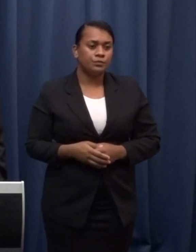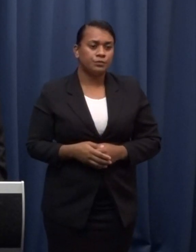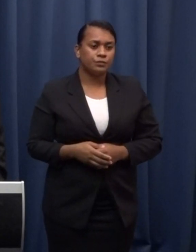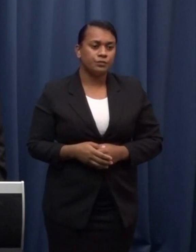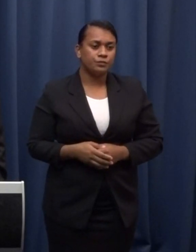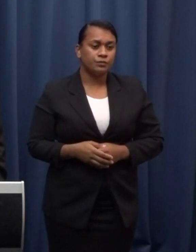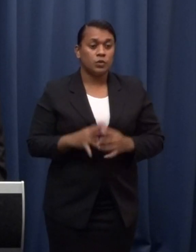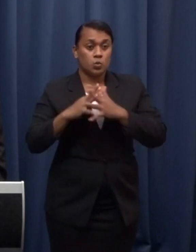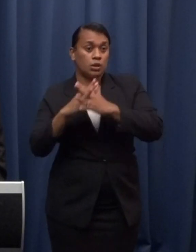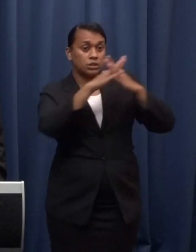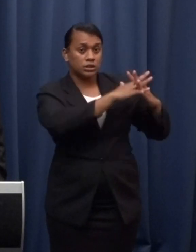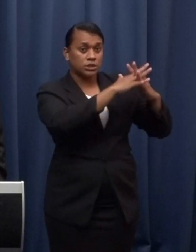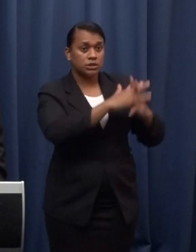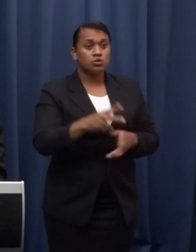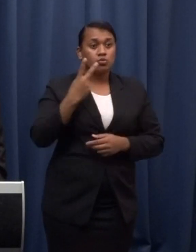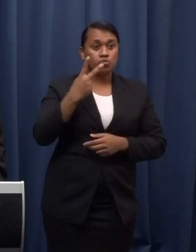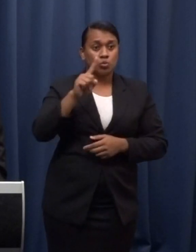In the Western Division, call